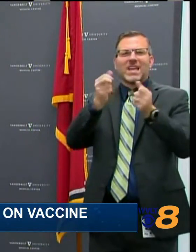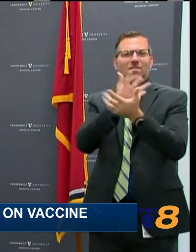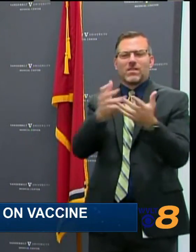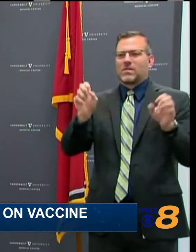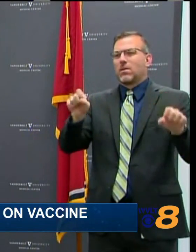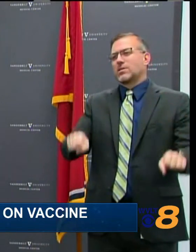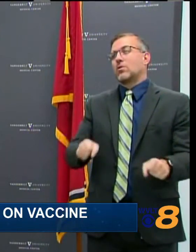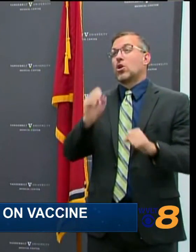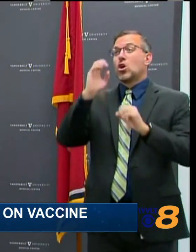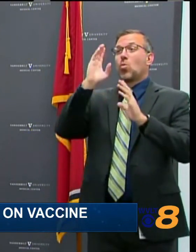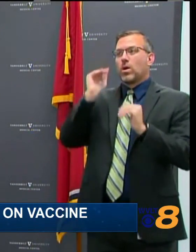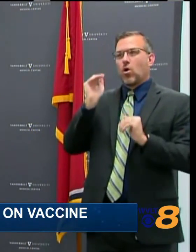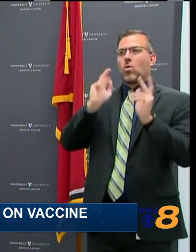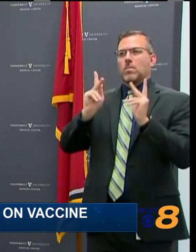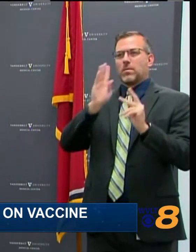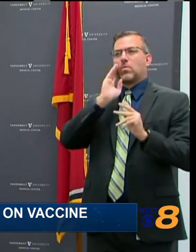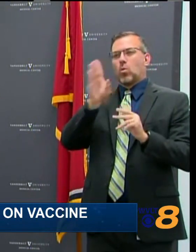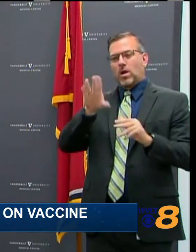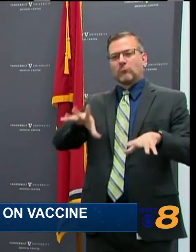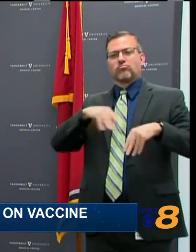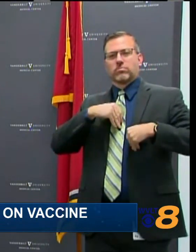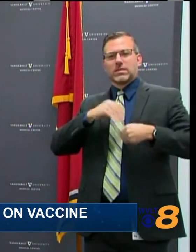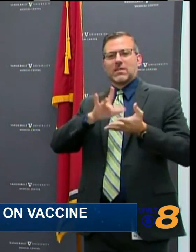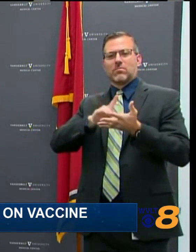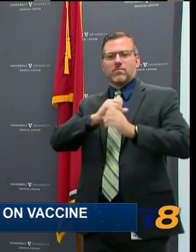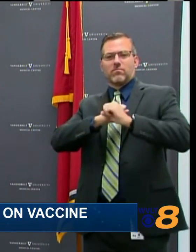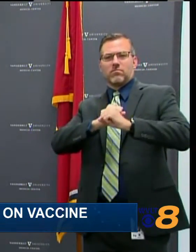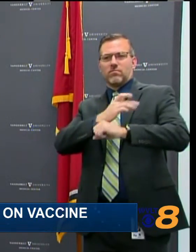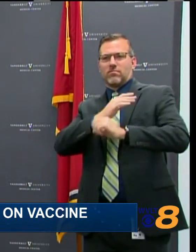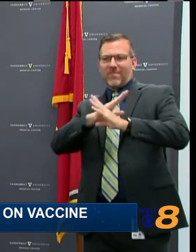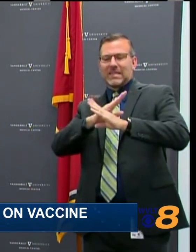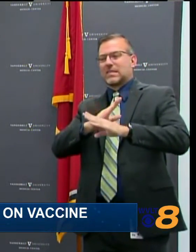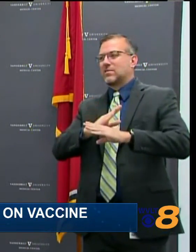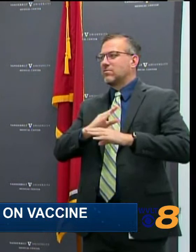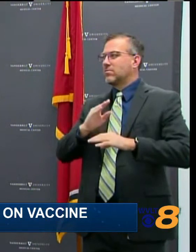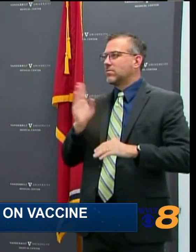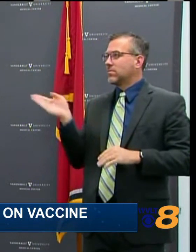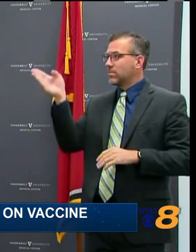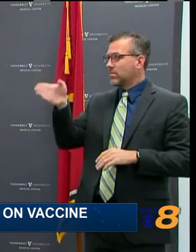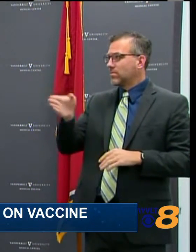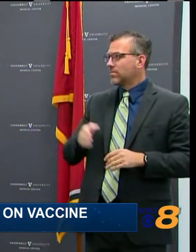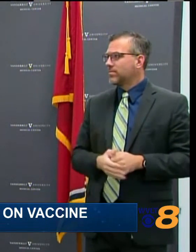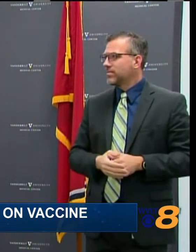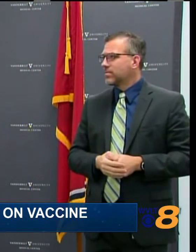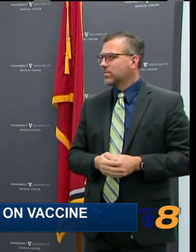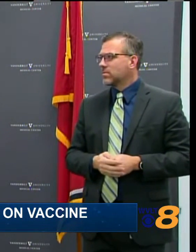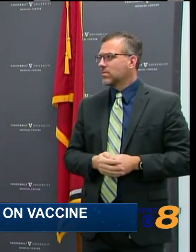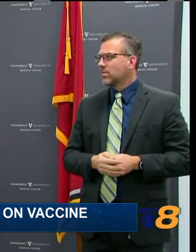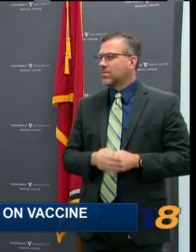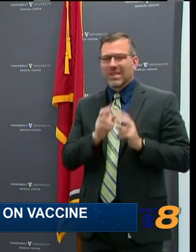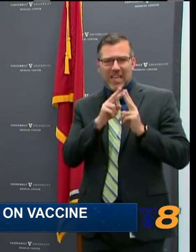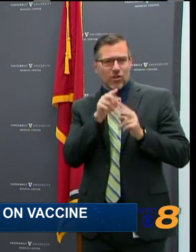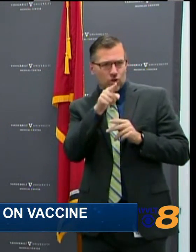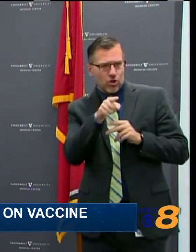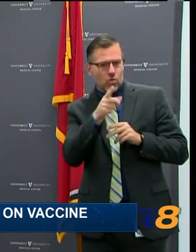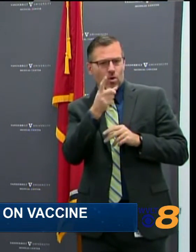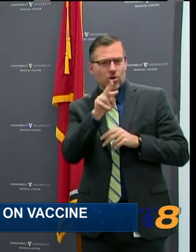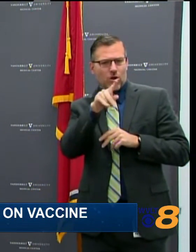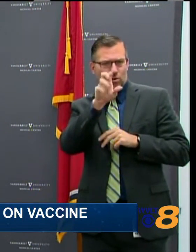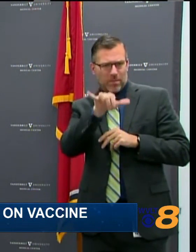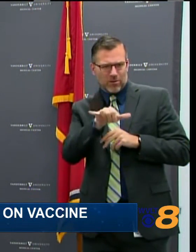that Tennessee and the uptake will be strong, and it appears that it will be. Kimberly? Hi, Governor. This question is for either for you or for Dr.